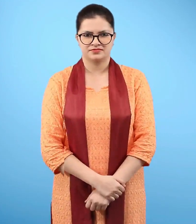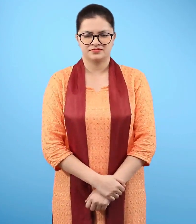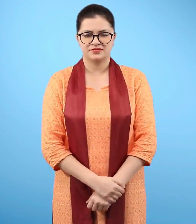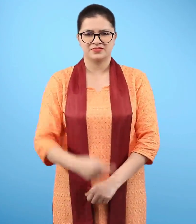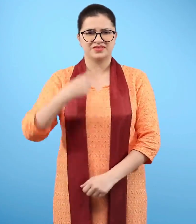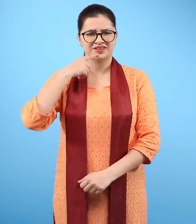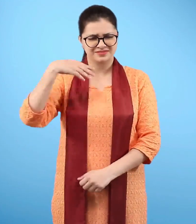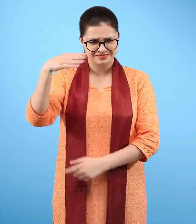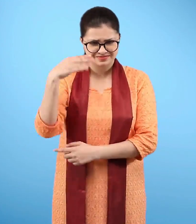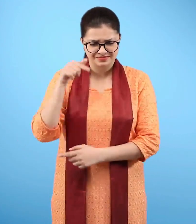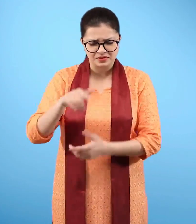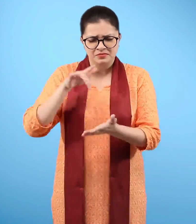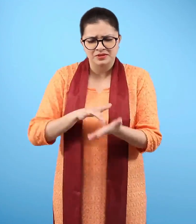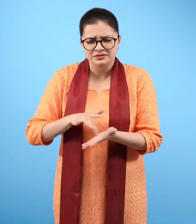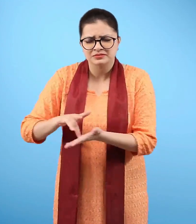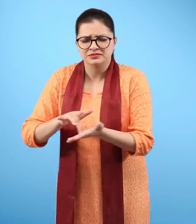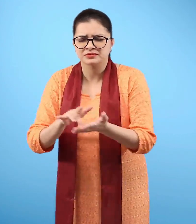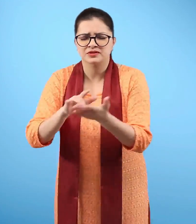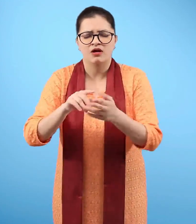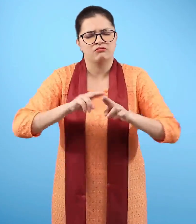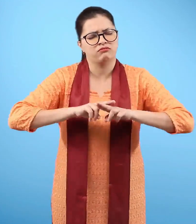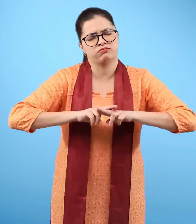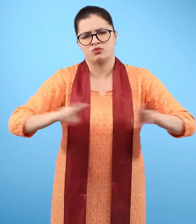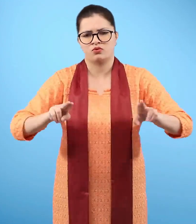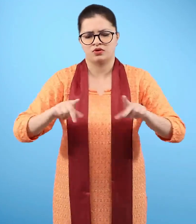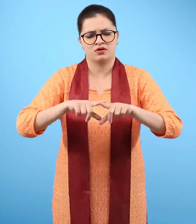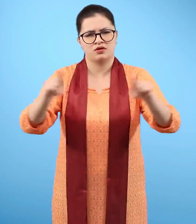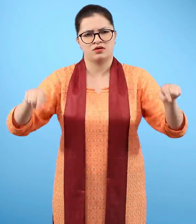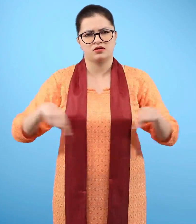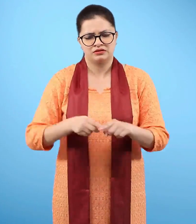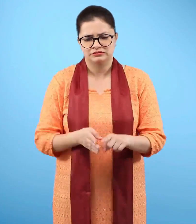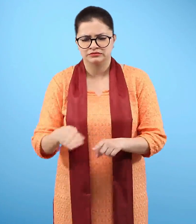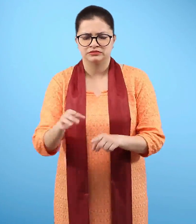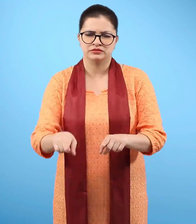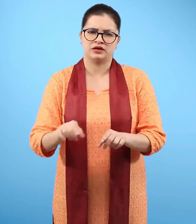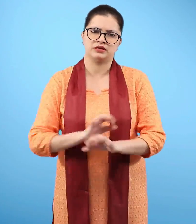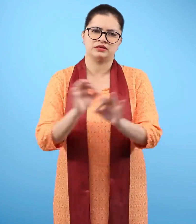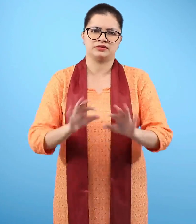We can see the entire premises clearly marked by the directions.